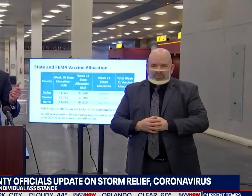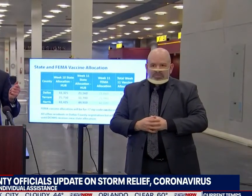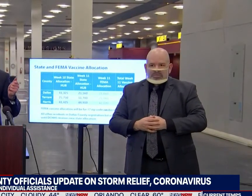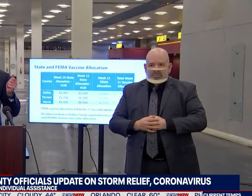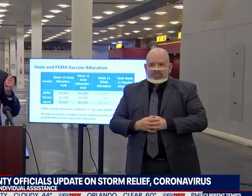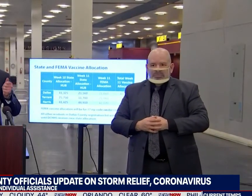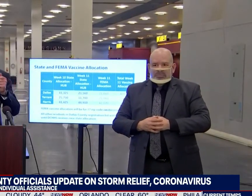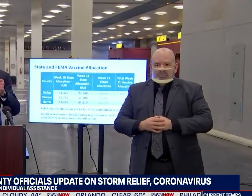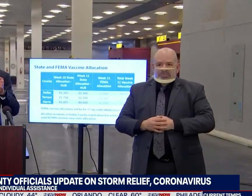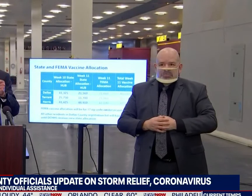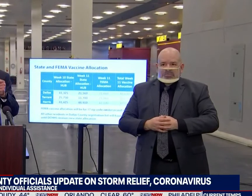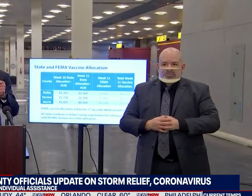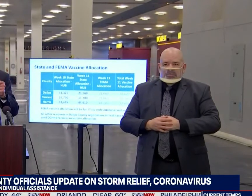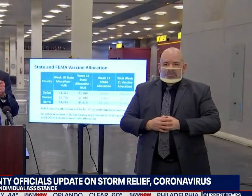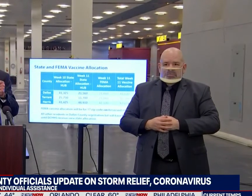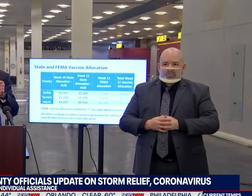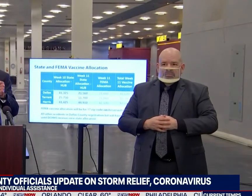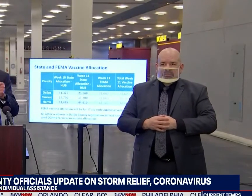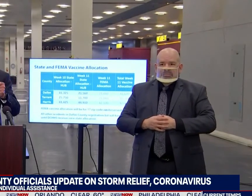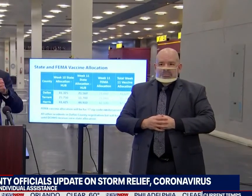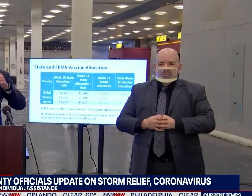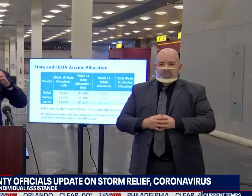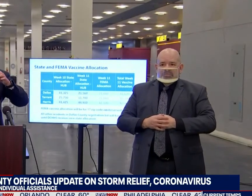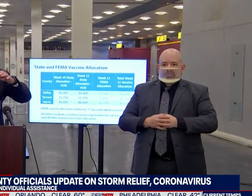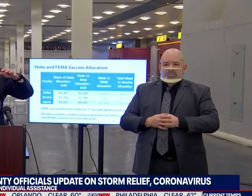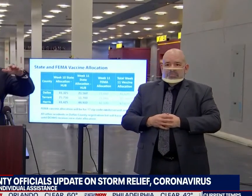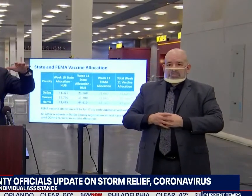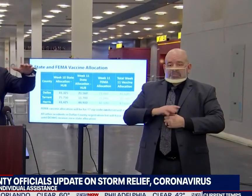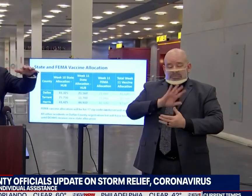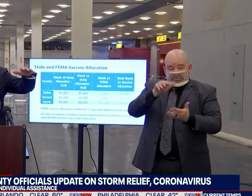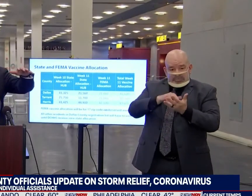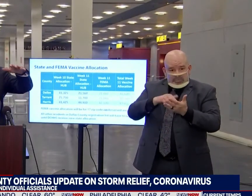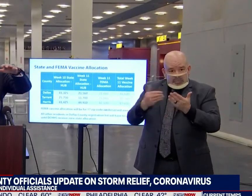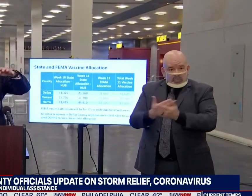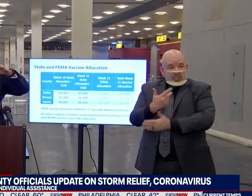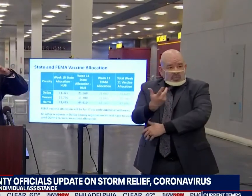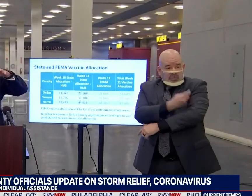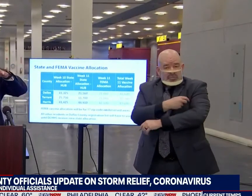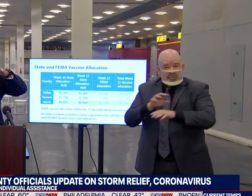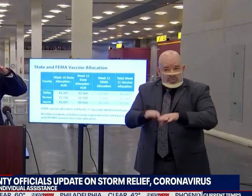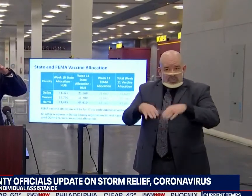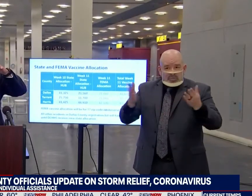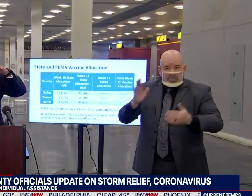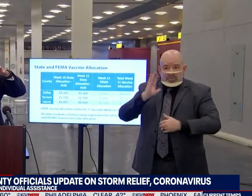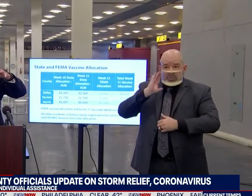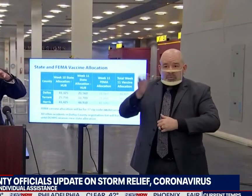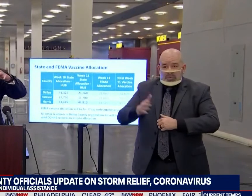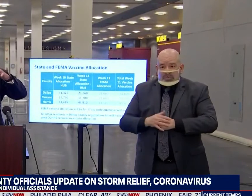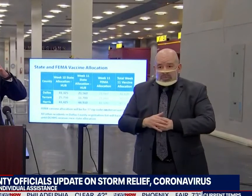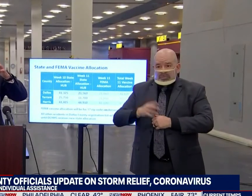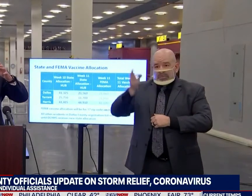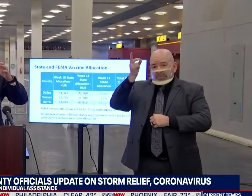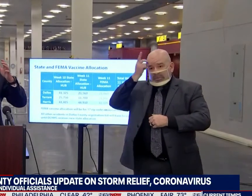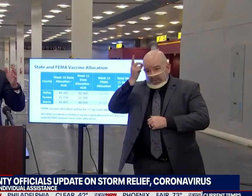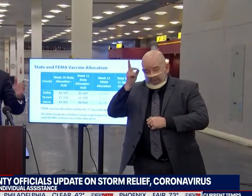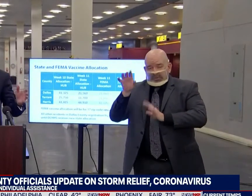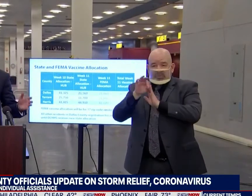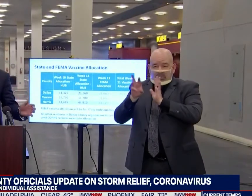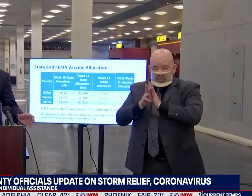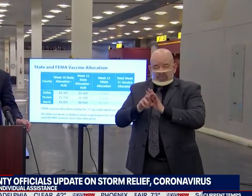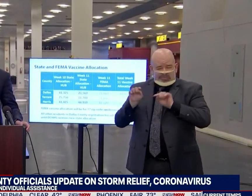vaccination. The a new community vaccination center in a partnership, the Dallas County FEMA partnership for the underserved